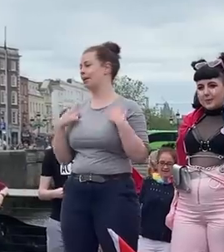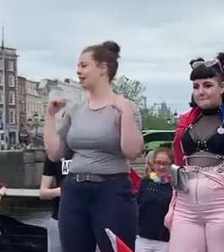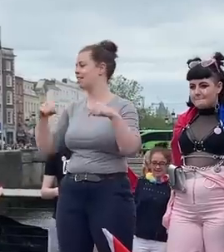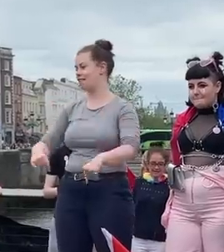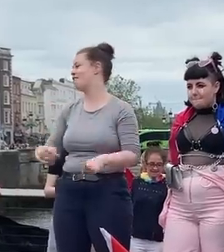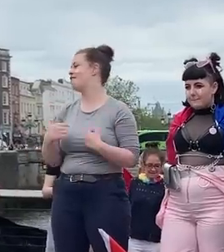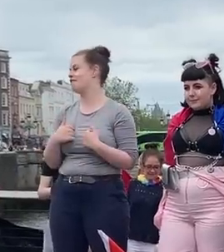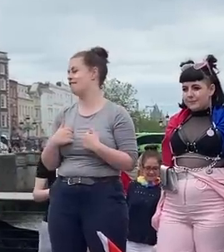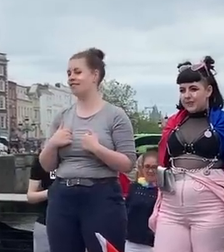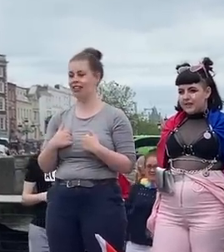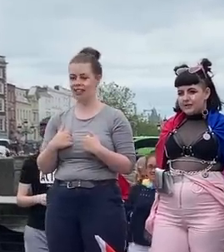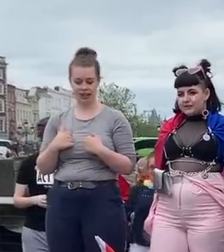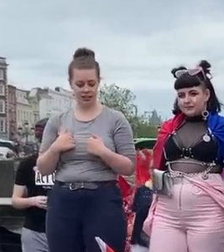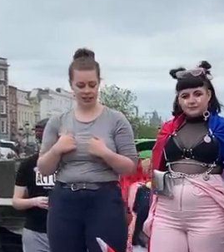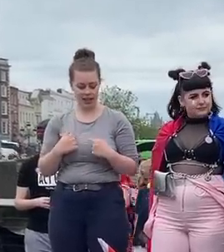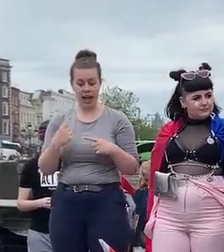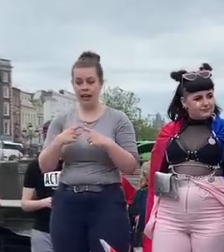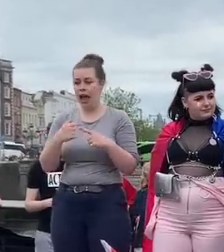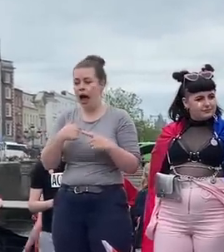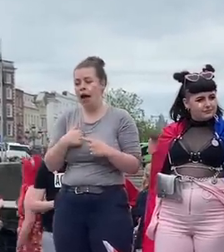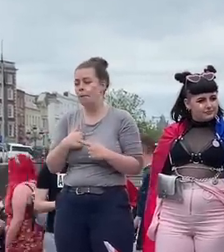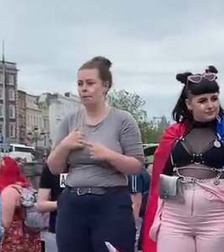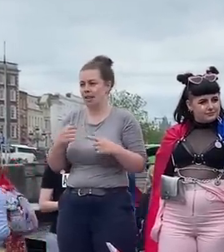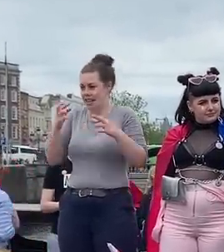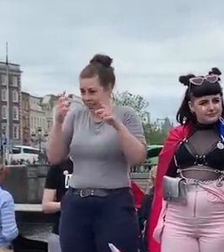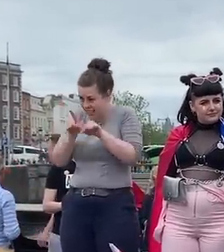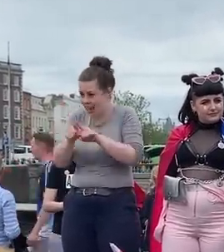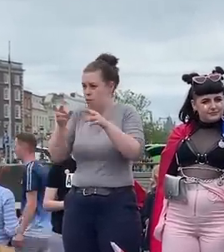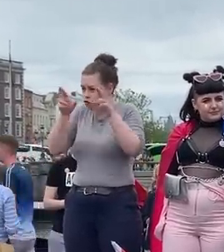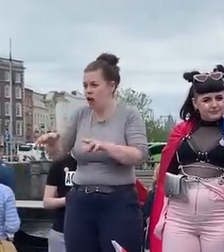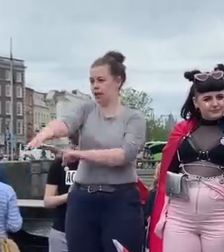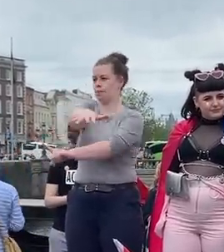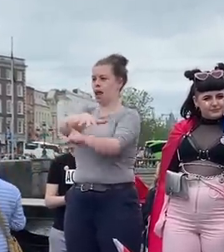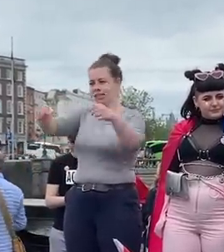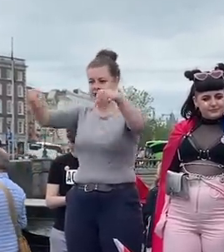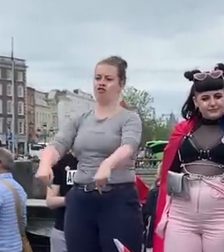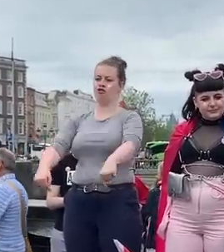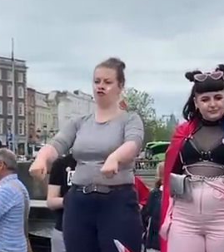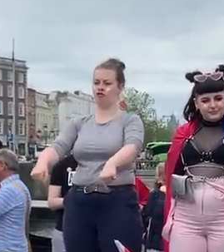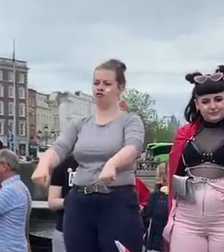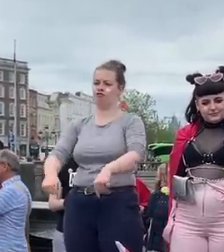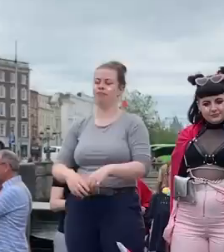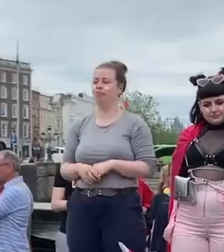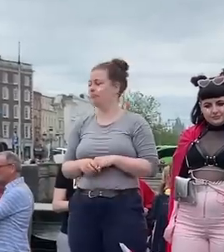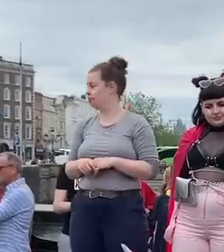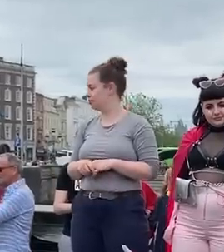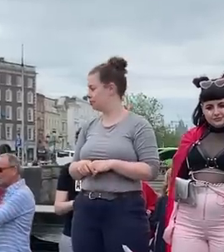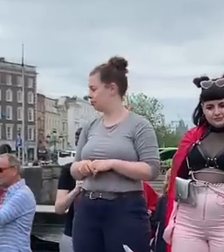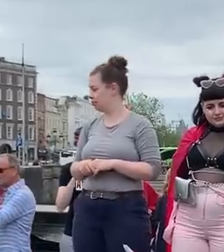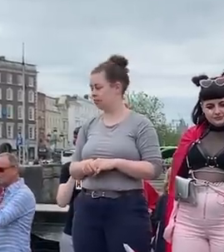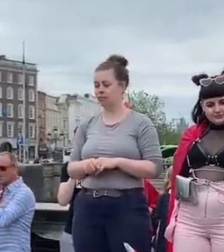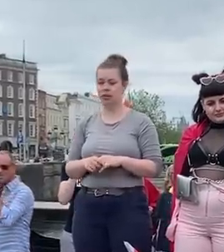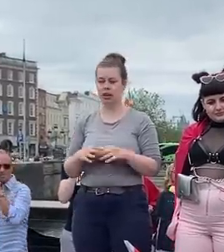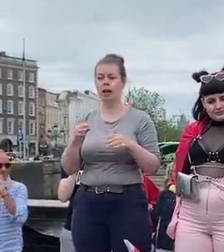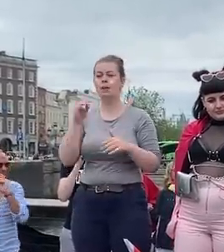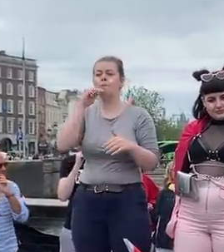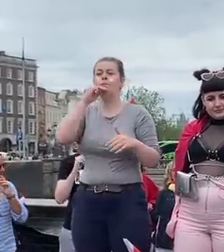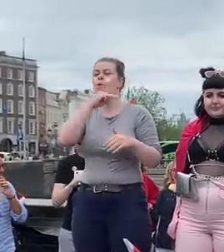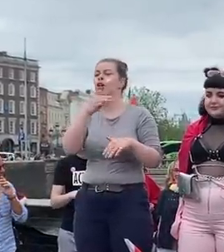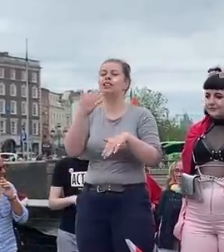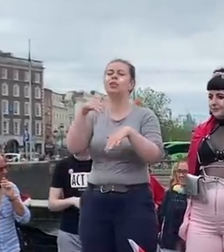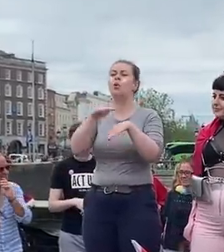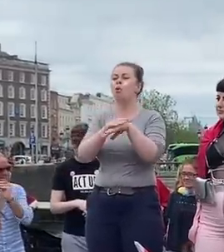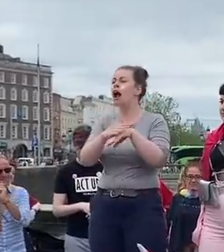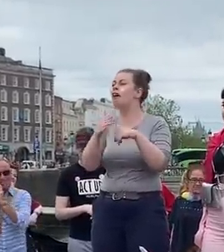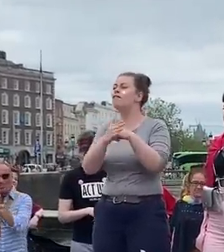I'm also in absolutely the right place. Now, the most important place to be